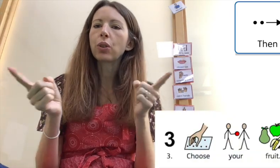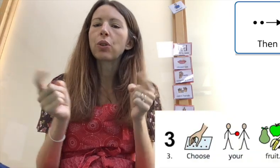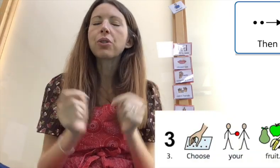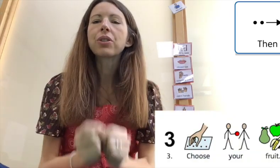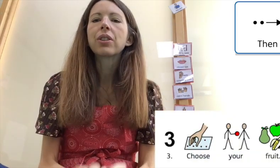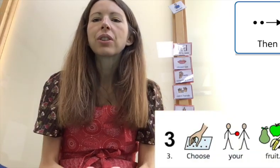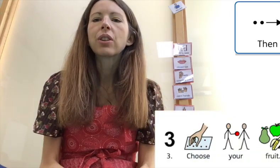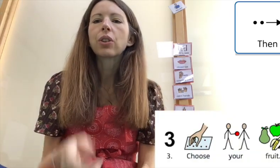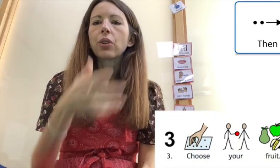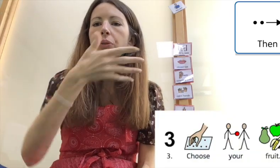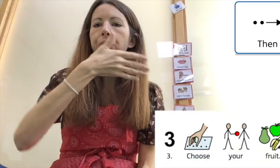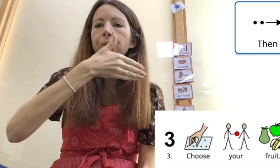choose your fruit.